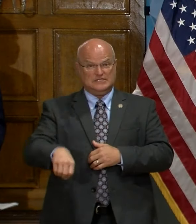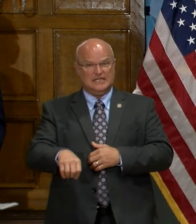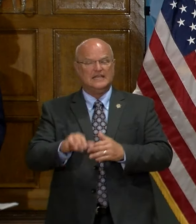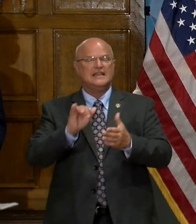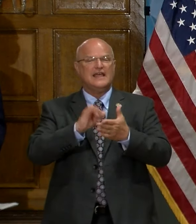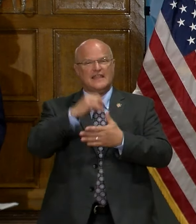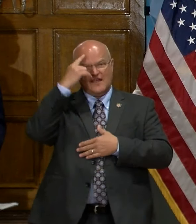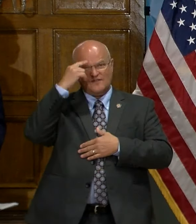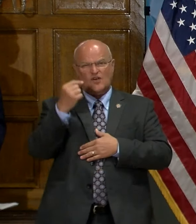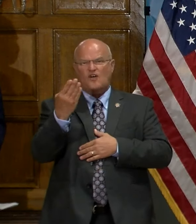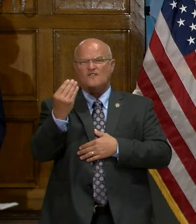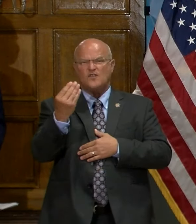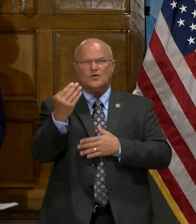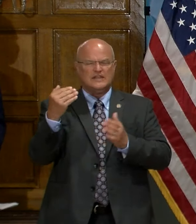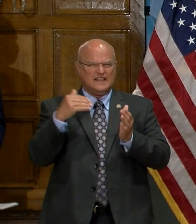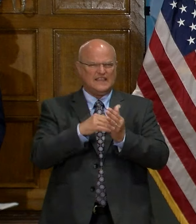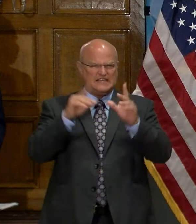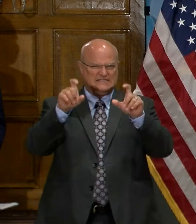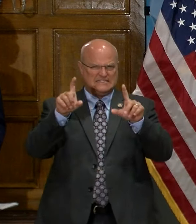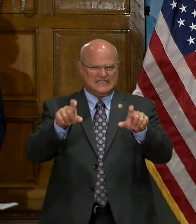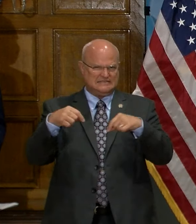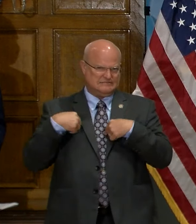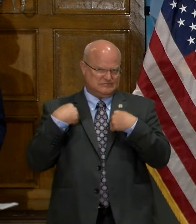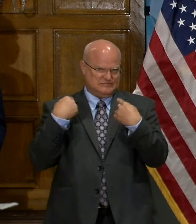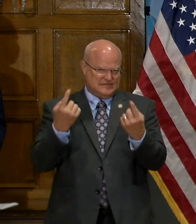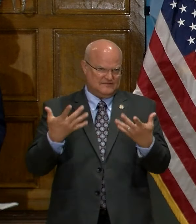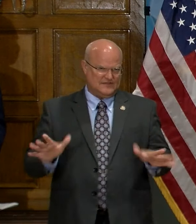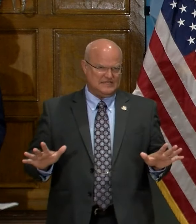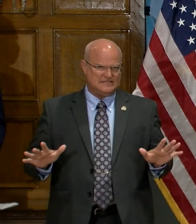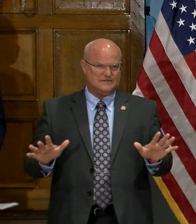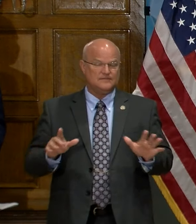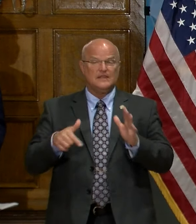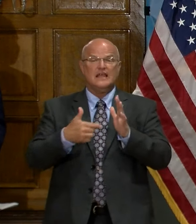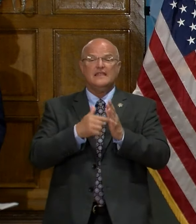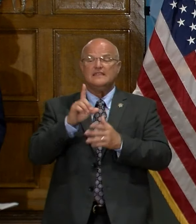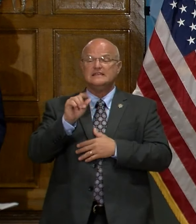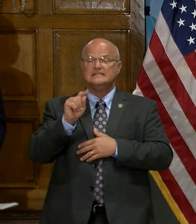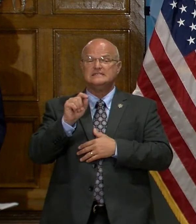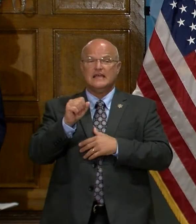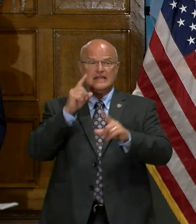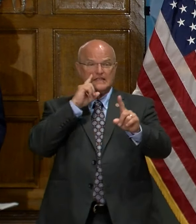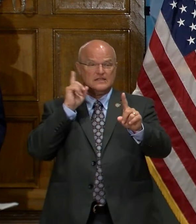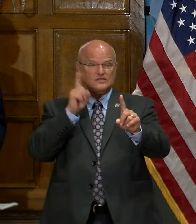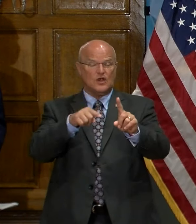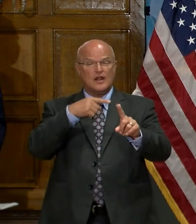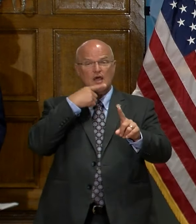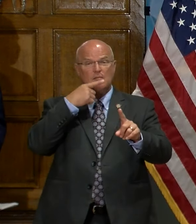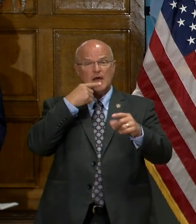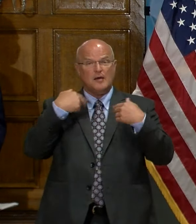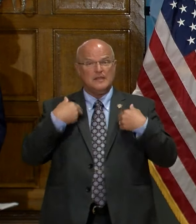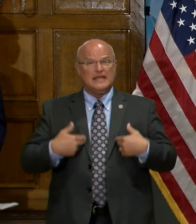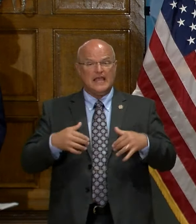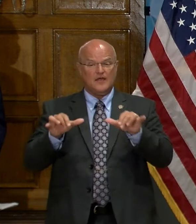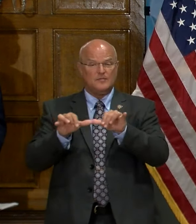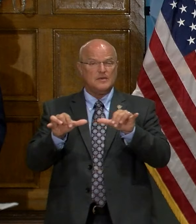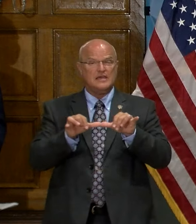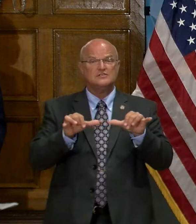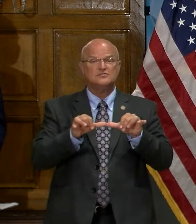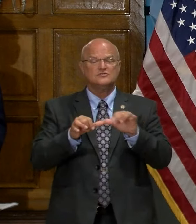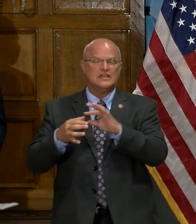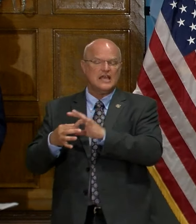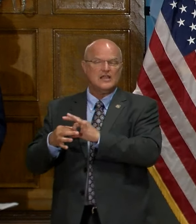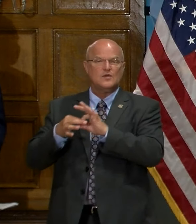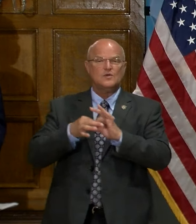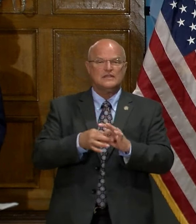that's for 14,000 tests that we've completed already. This data indicates that targeted public health measures and